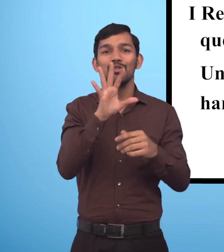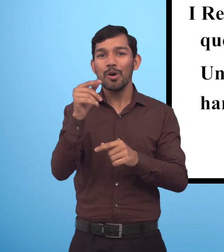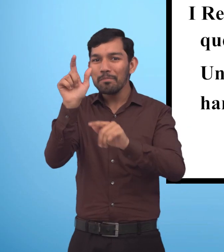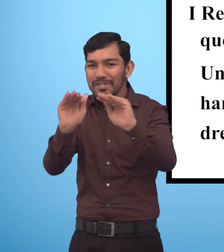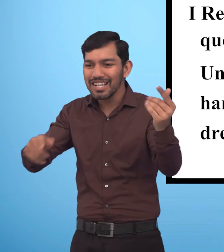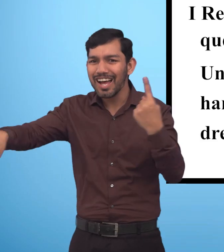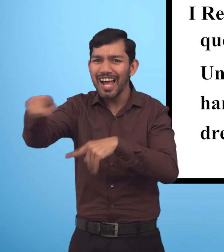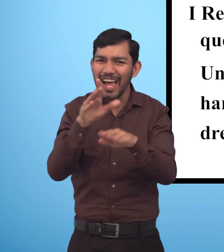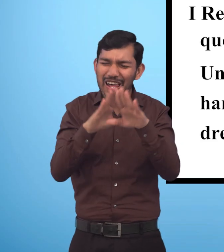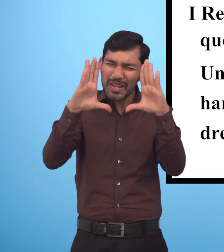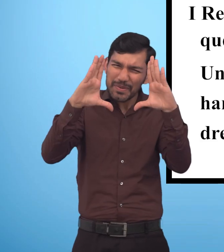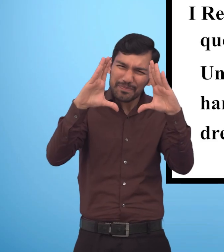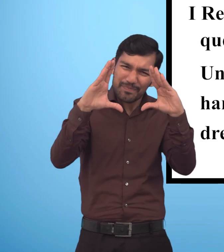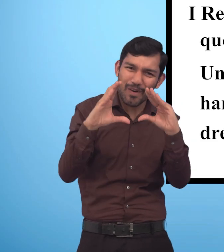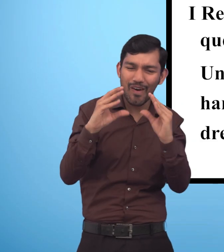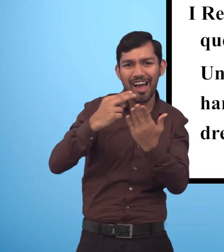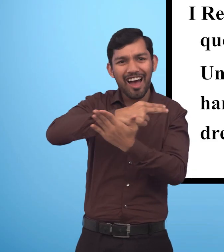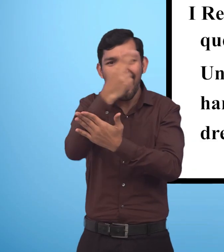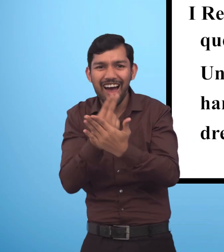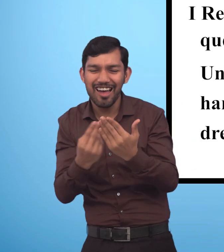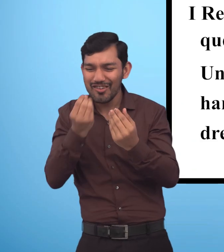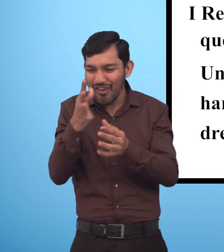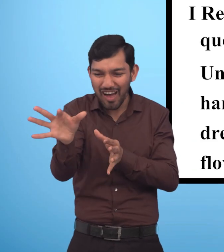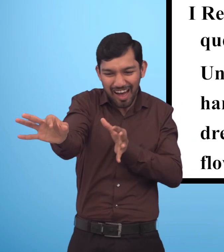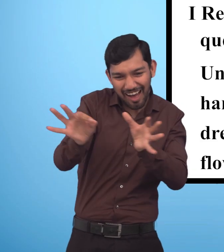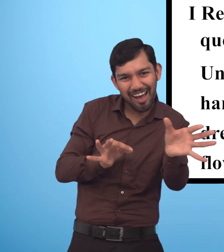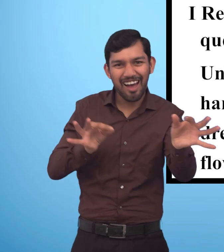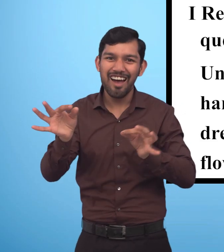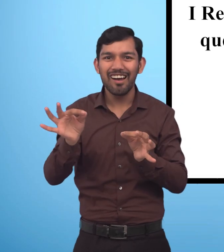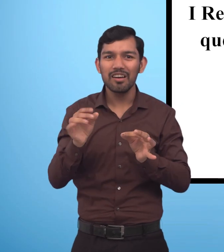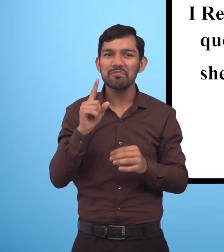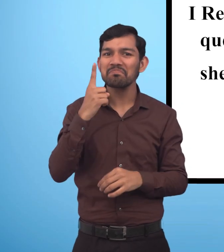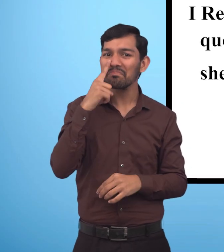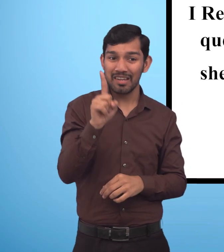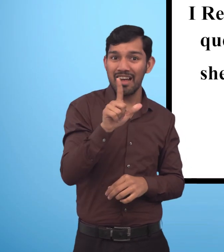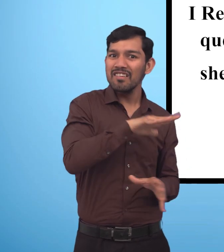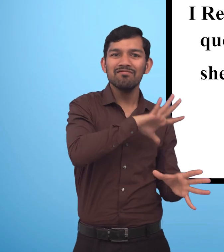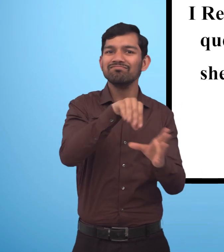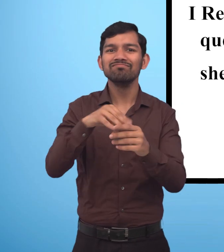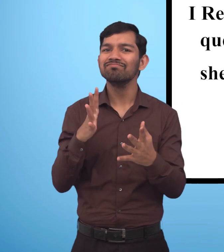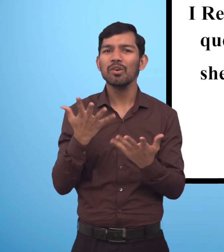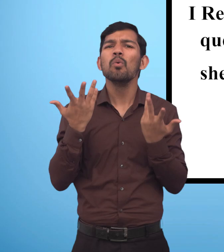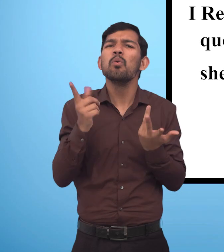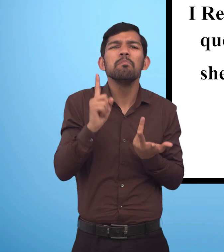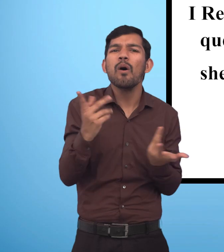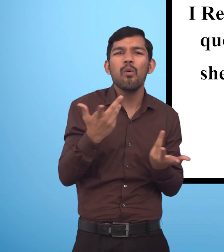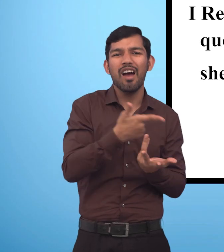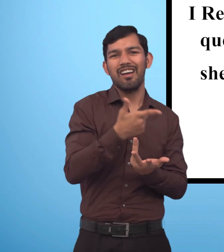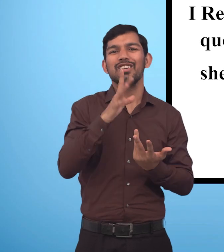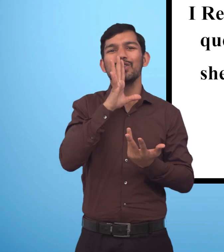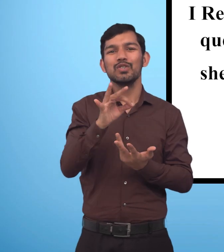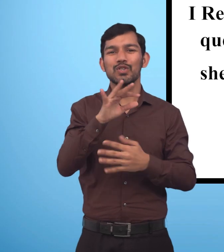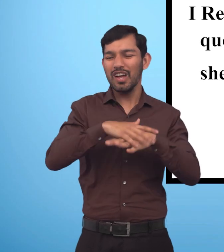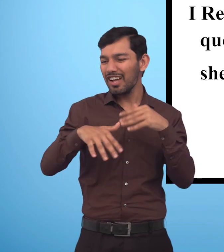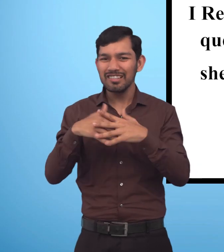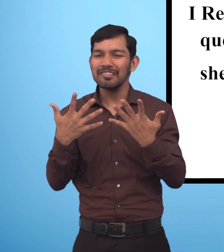While other small hands drew figures in the sand or plucked wild flowers, she wondered why she could not join them.